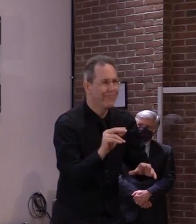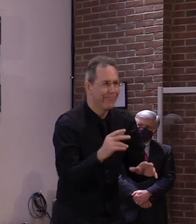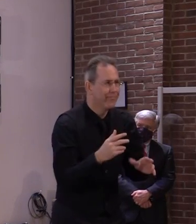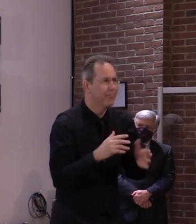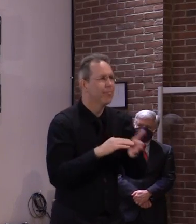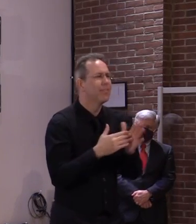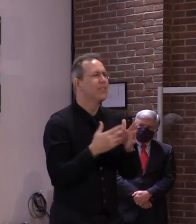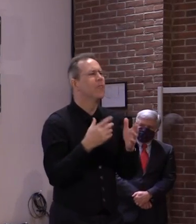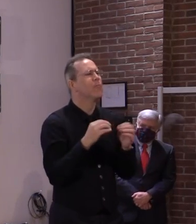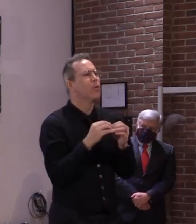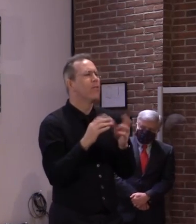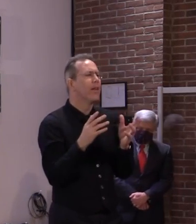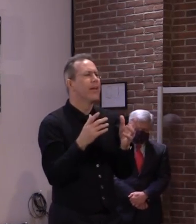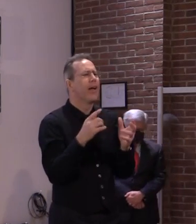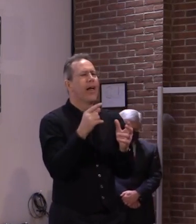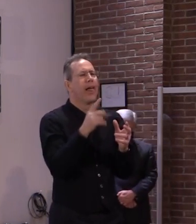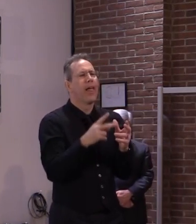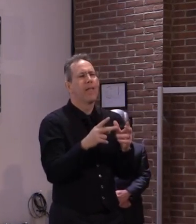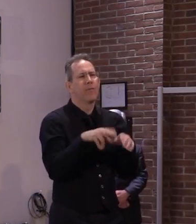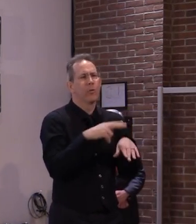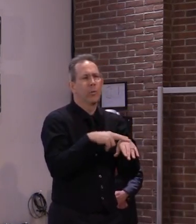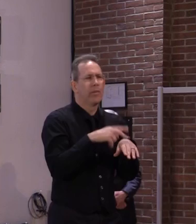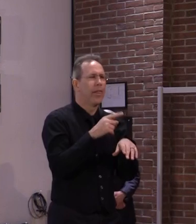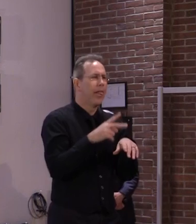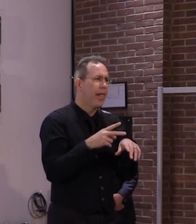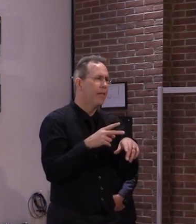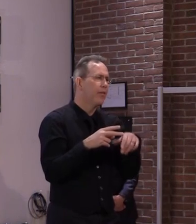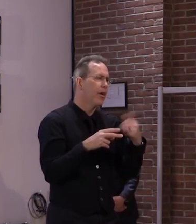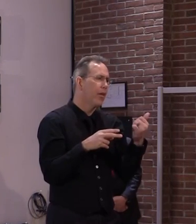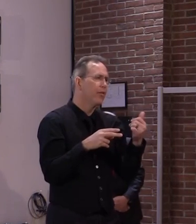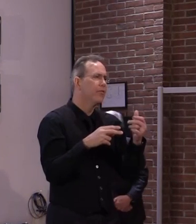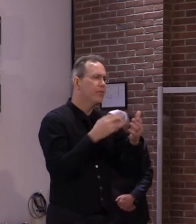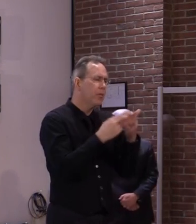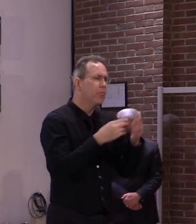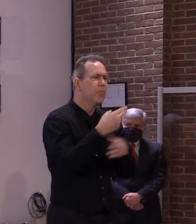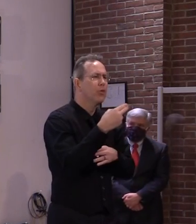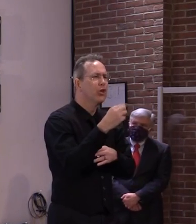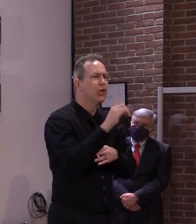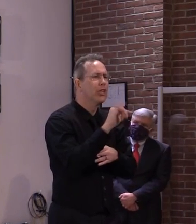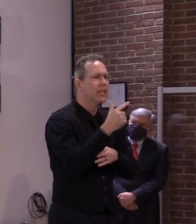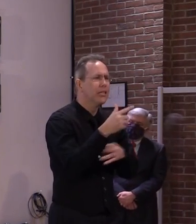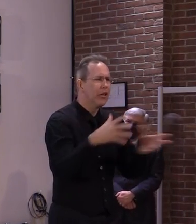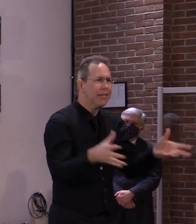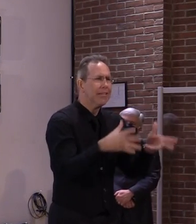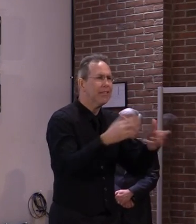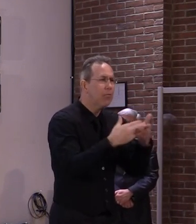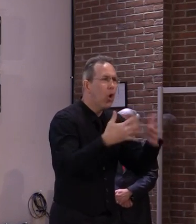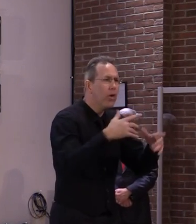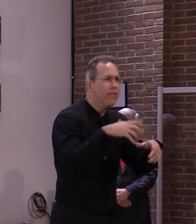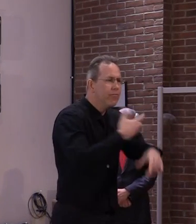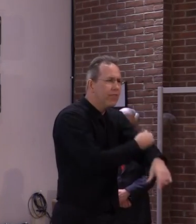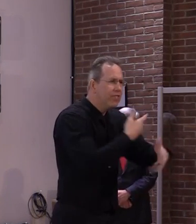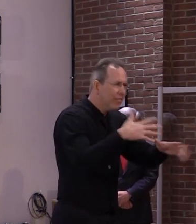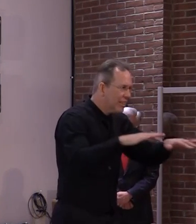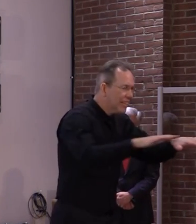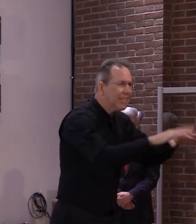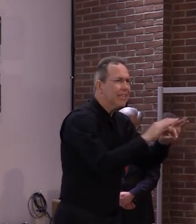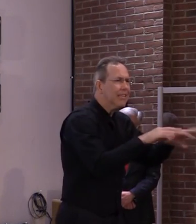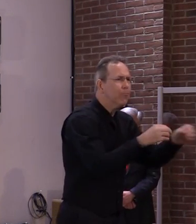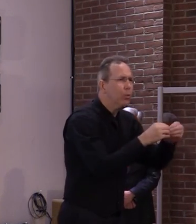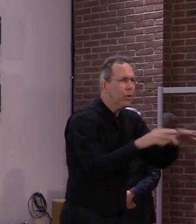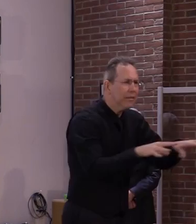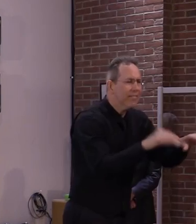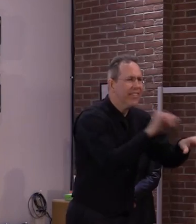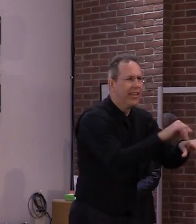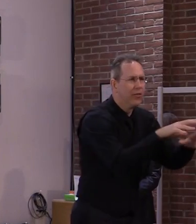these changes occur. Certainly, college-age students will be able to get the vaccine